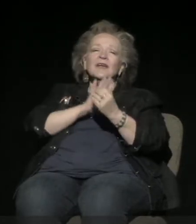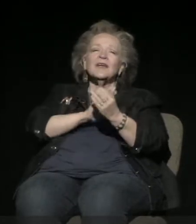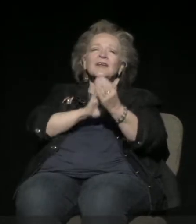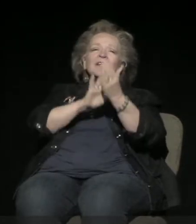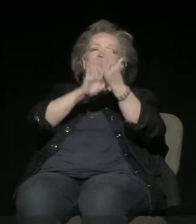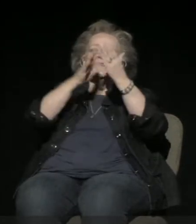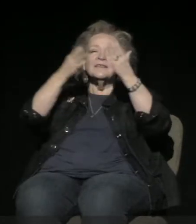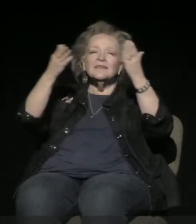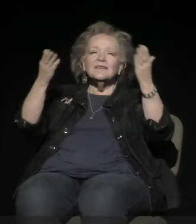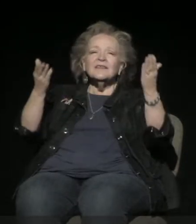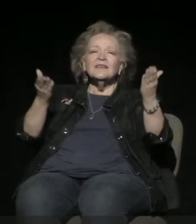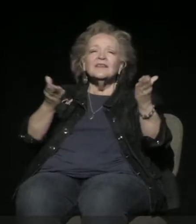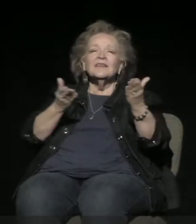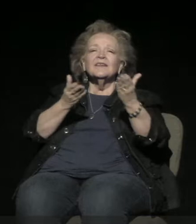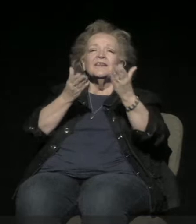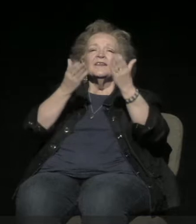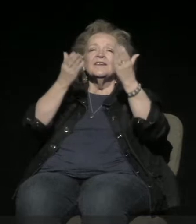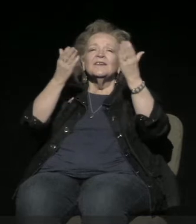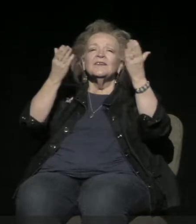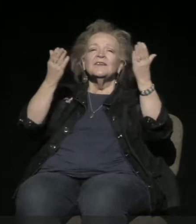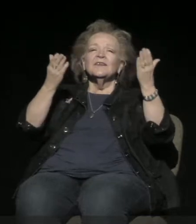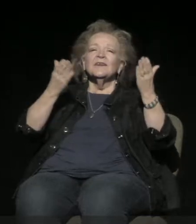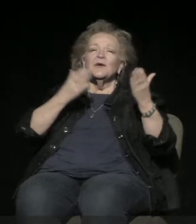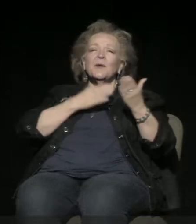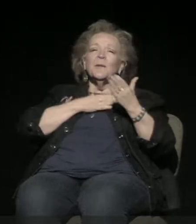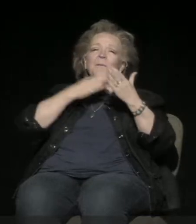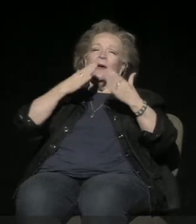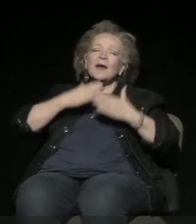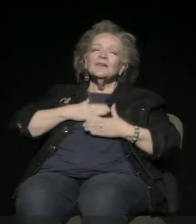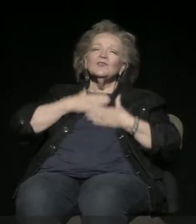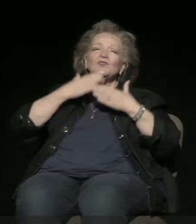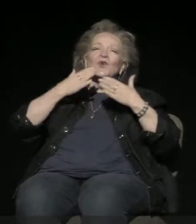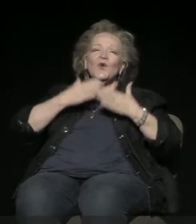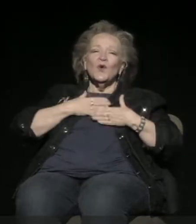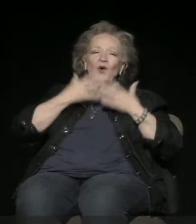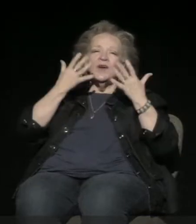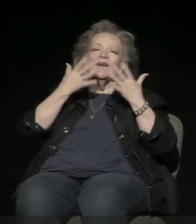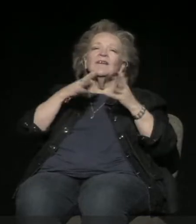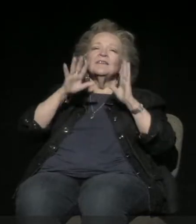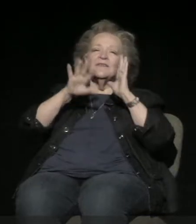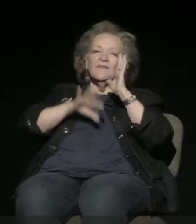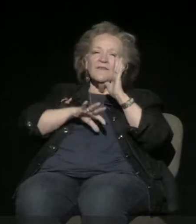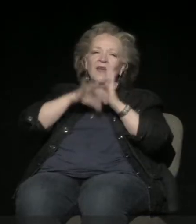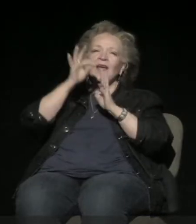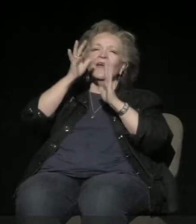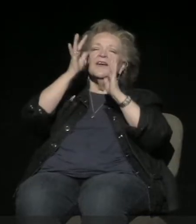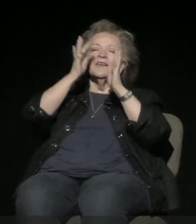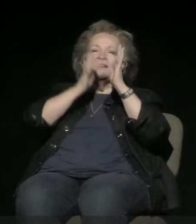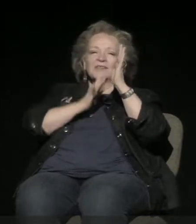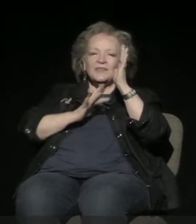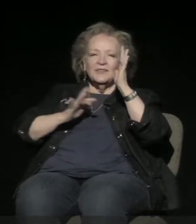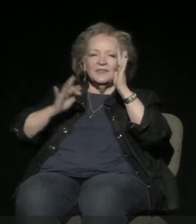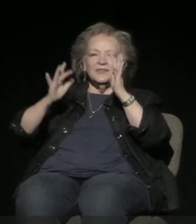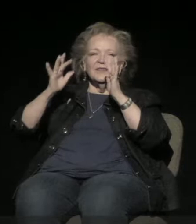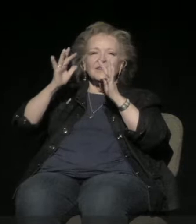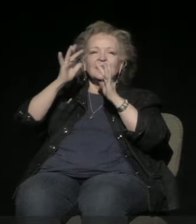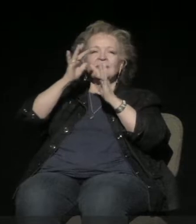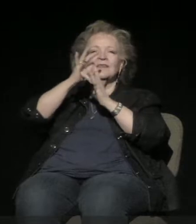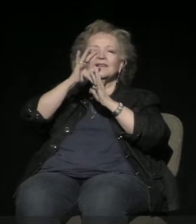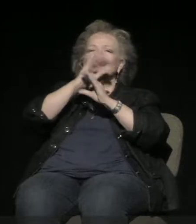Presence Here We Know That My Joy Is Found There